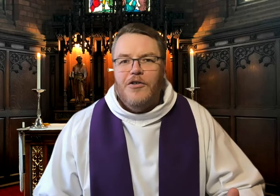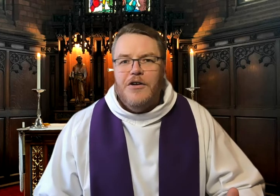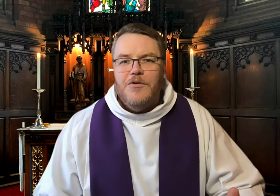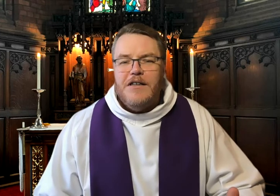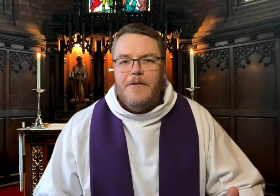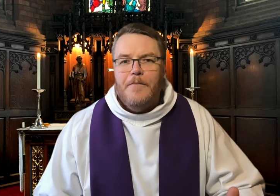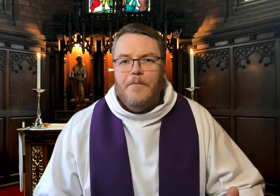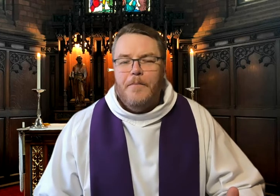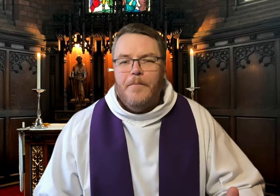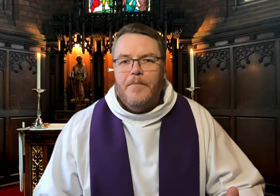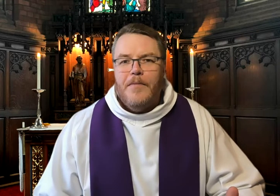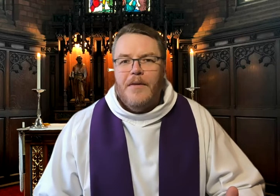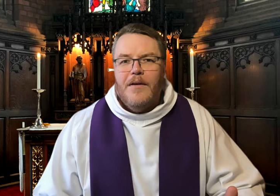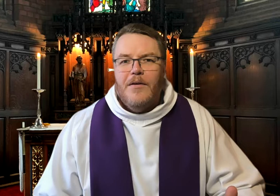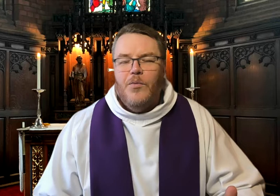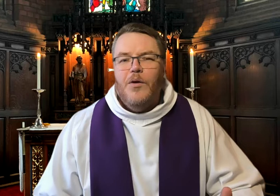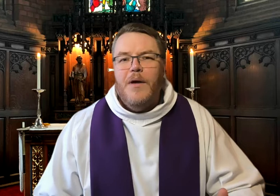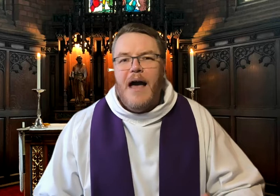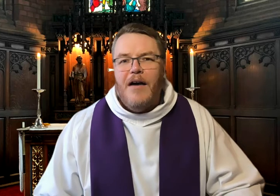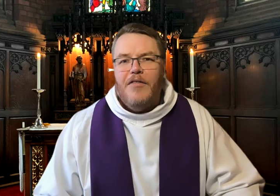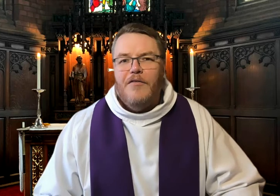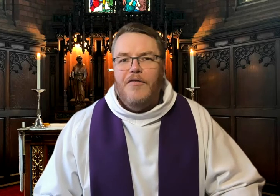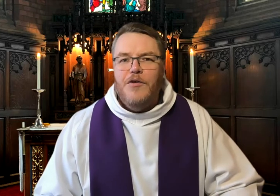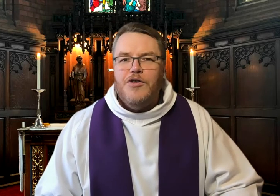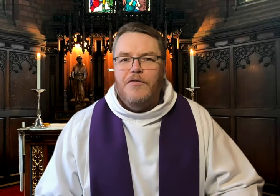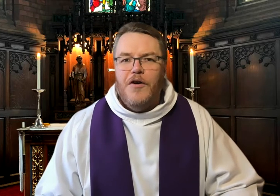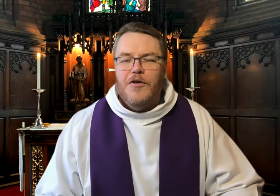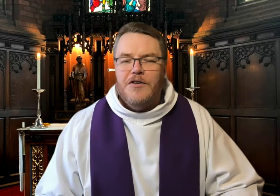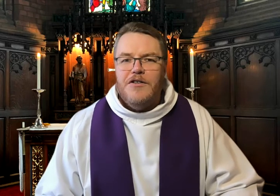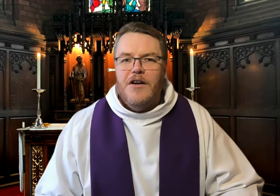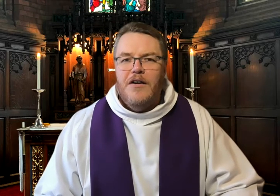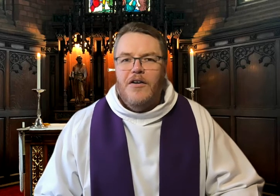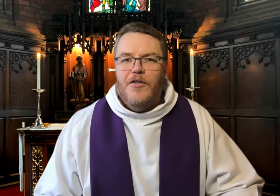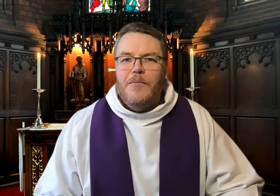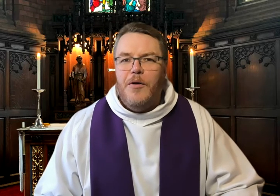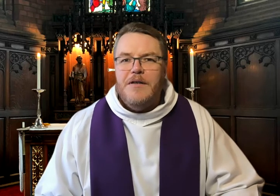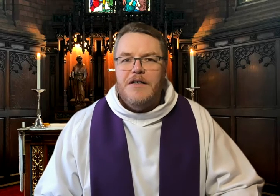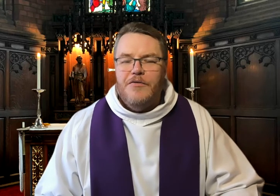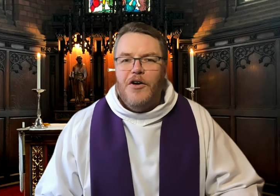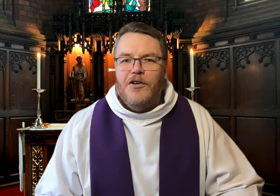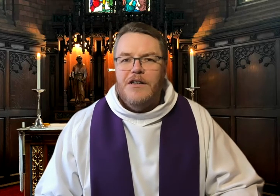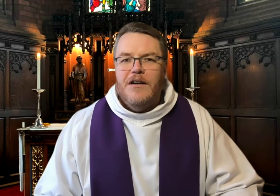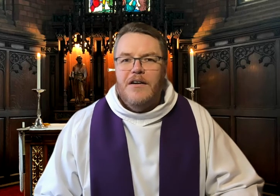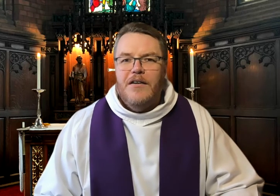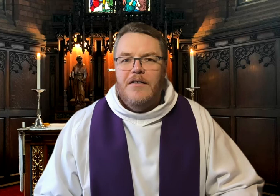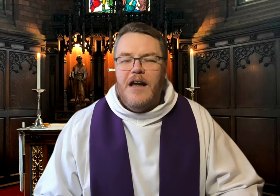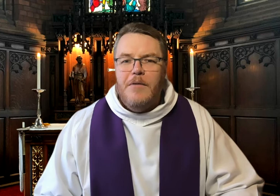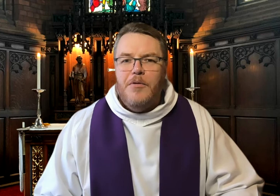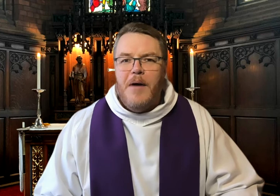use it. Will we have that future focus on the promises of God that Abram had